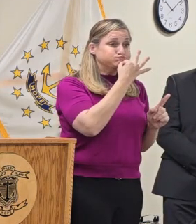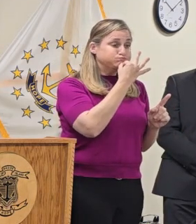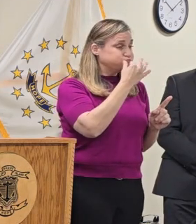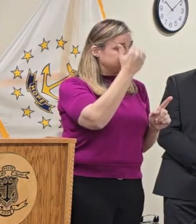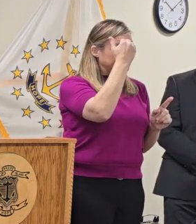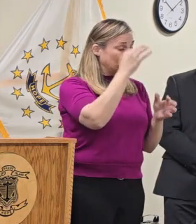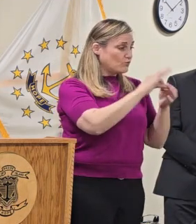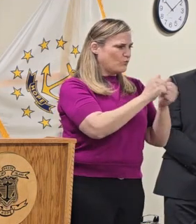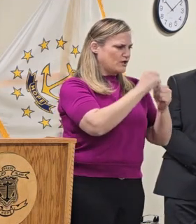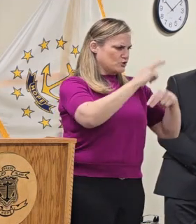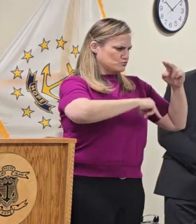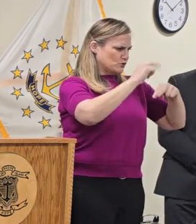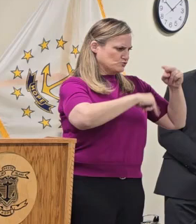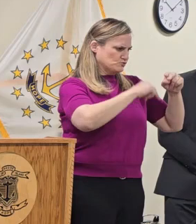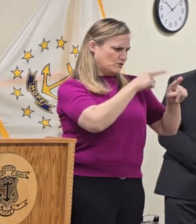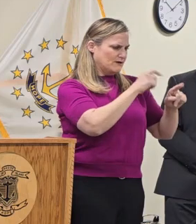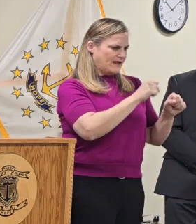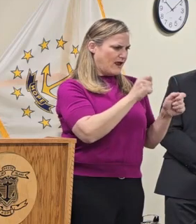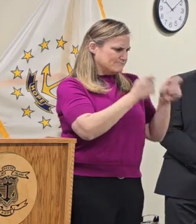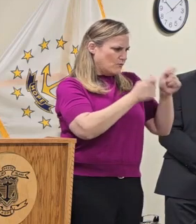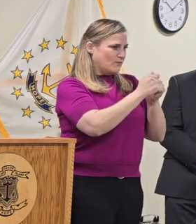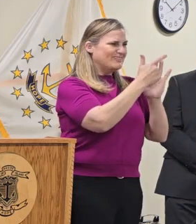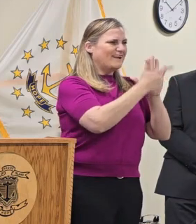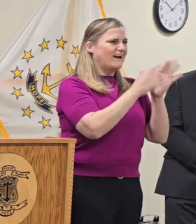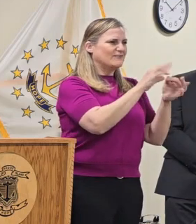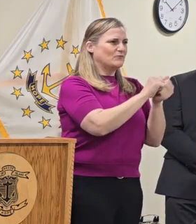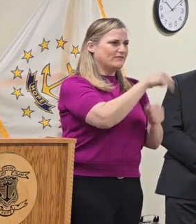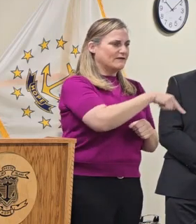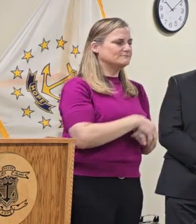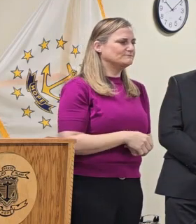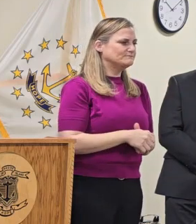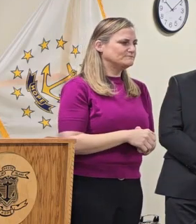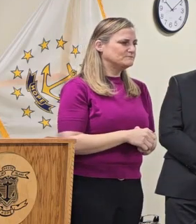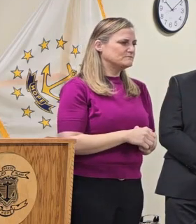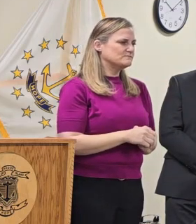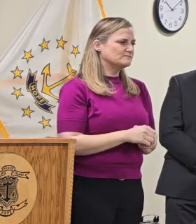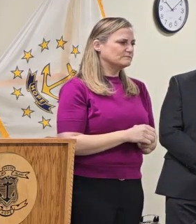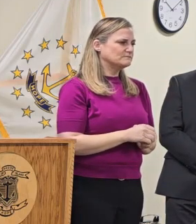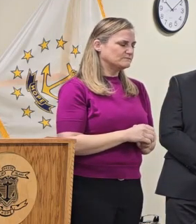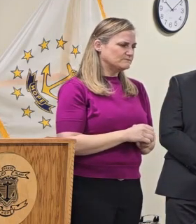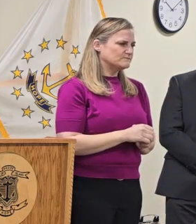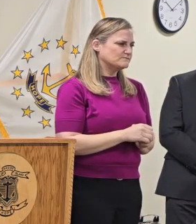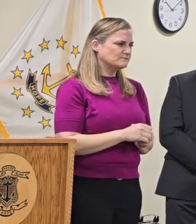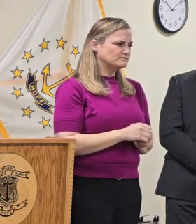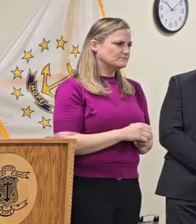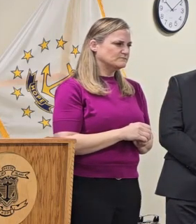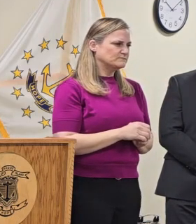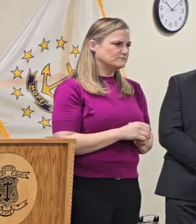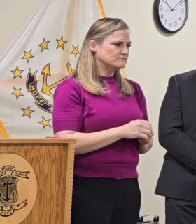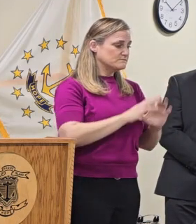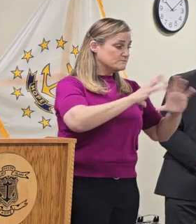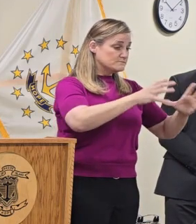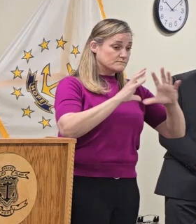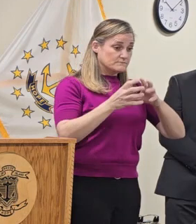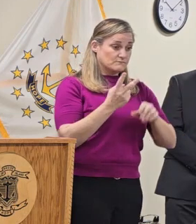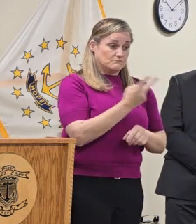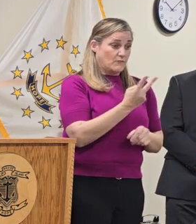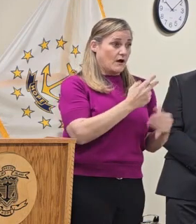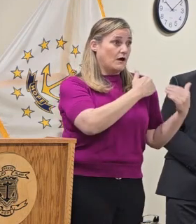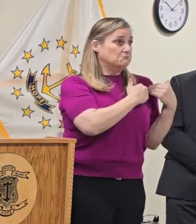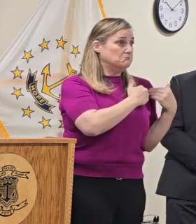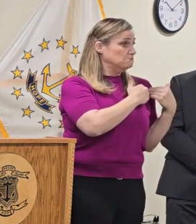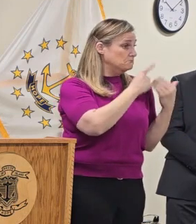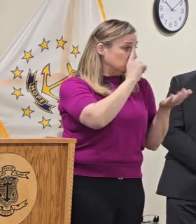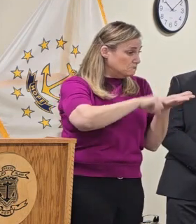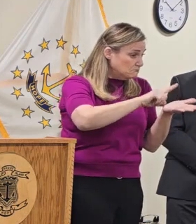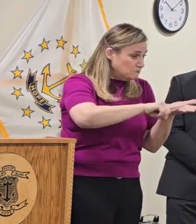engaged this team to, one, follow the facts, two, develop a legal strategy, and three,